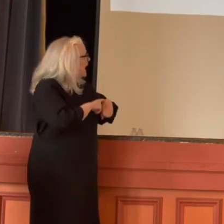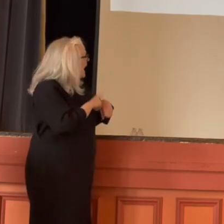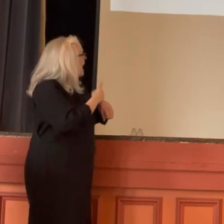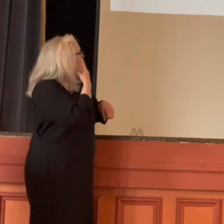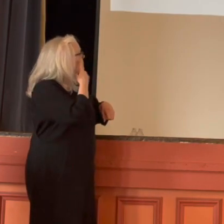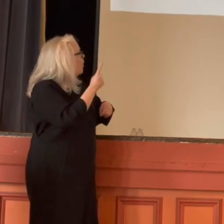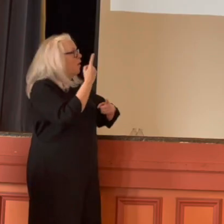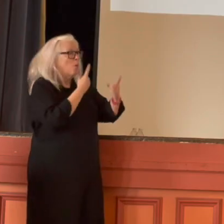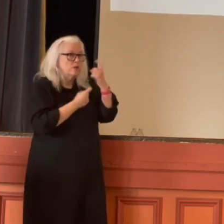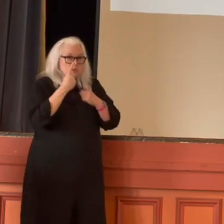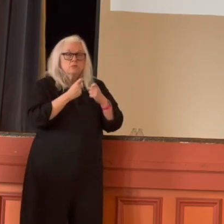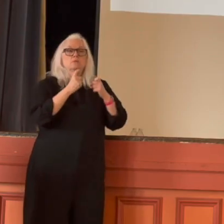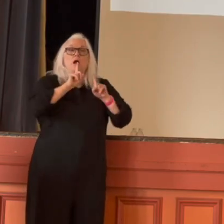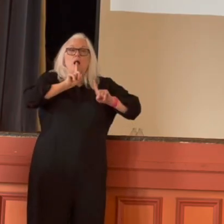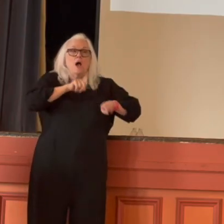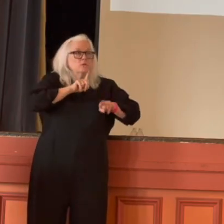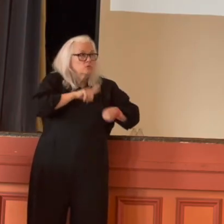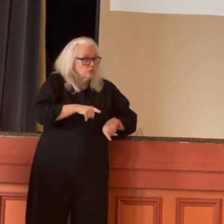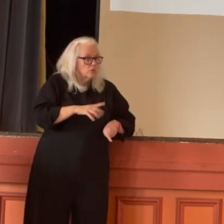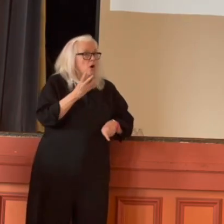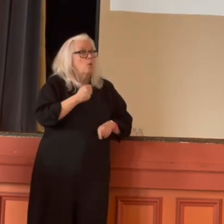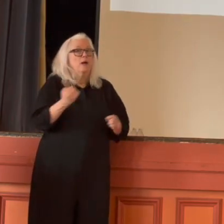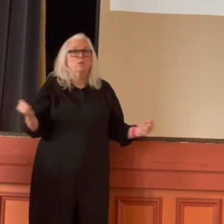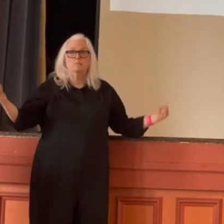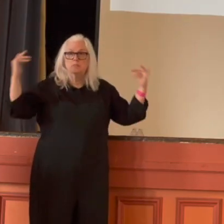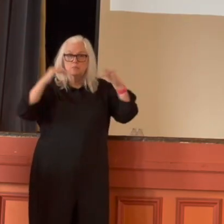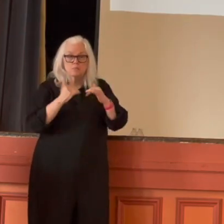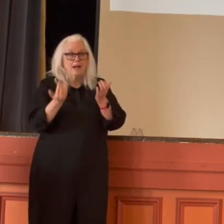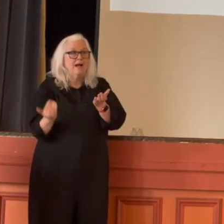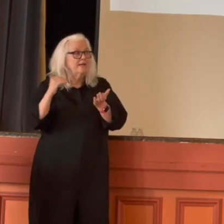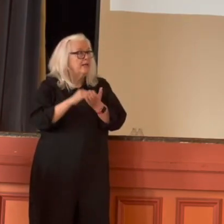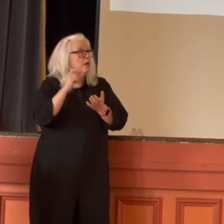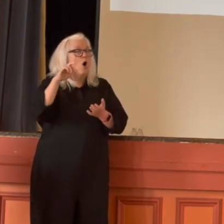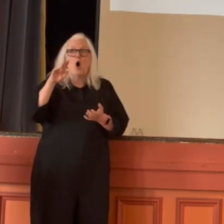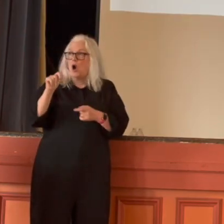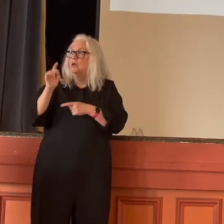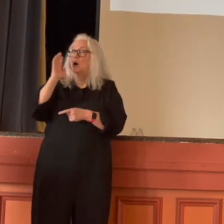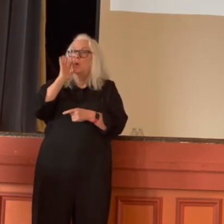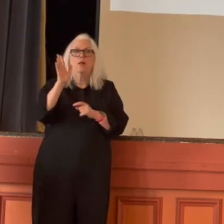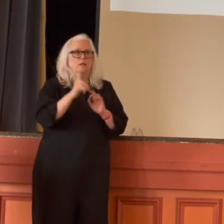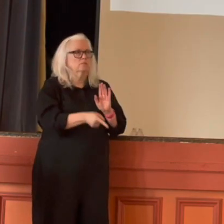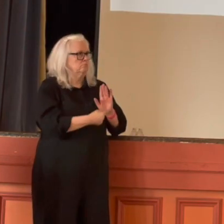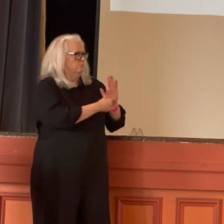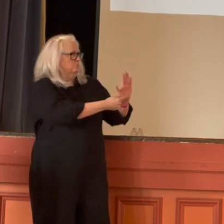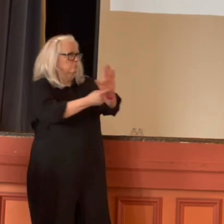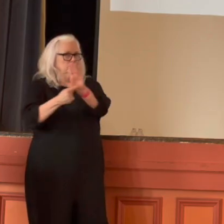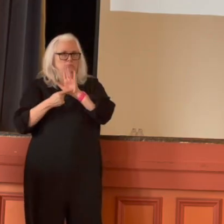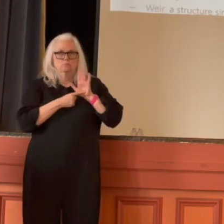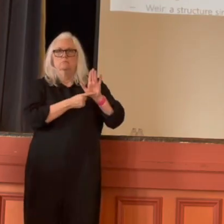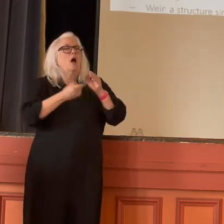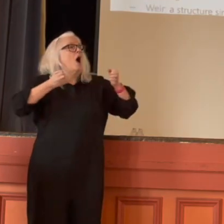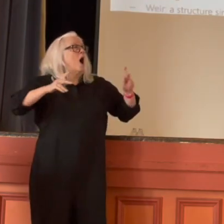answers. And when we come back together, Art's going to present some opportunities to stay engaged as we move